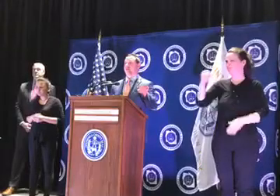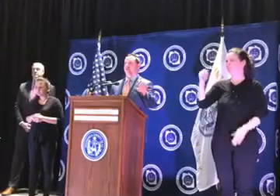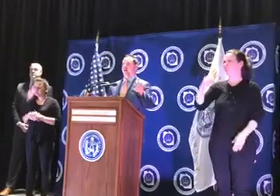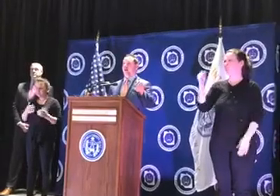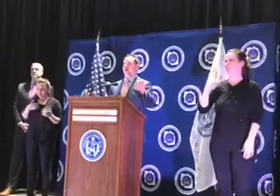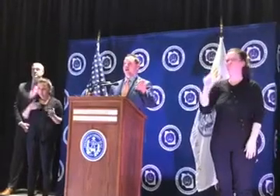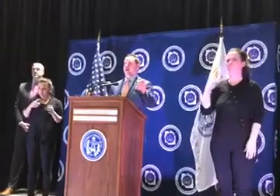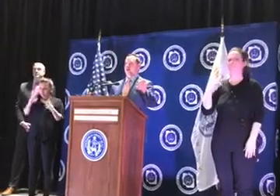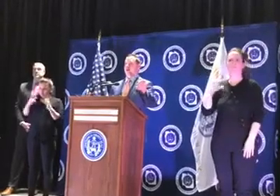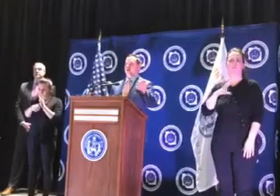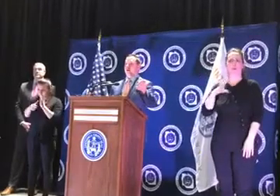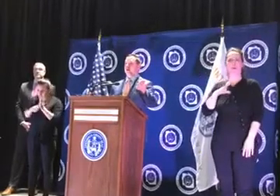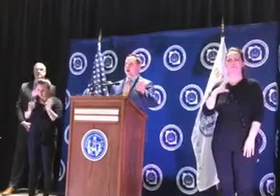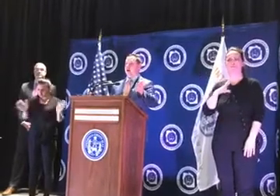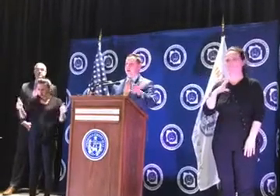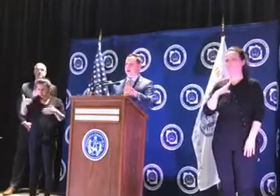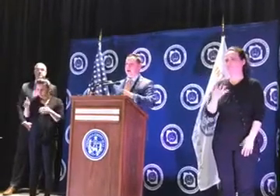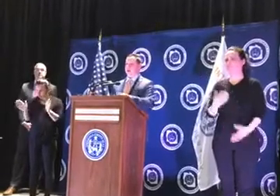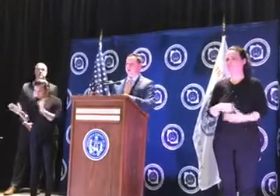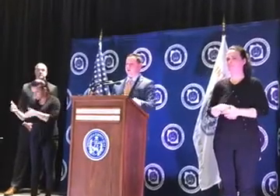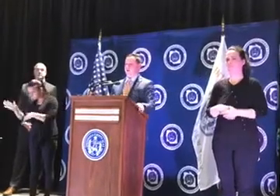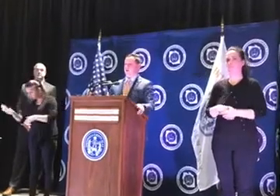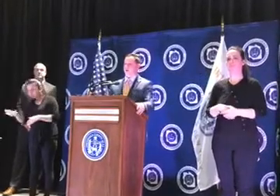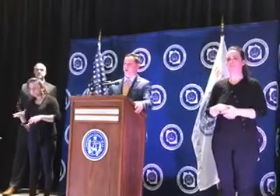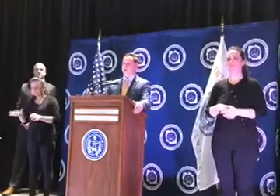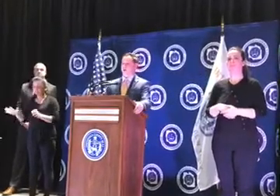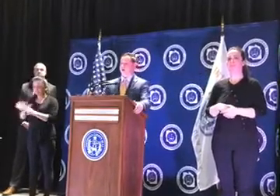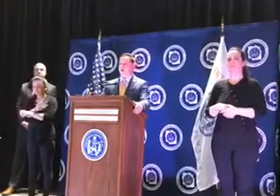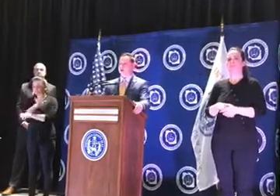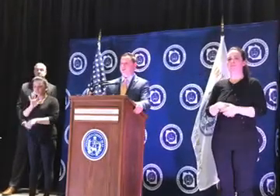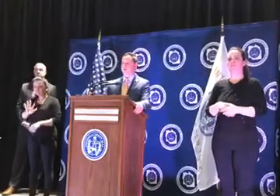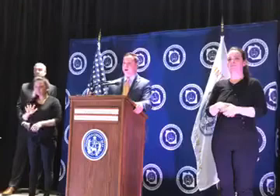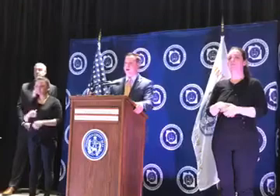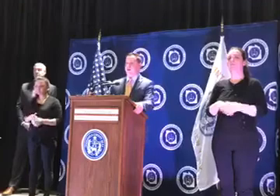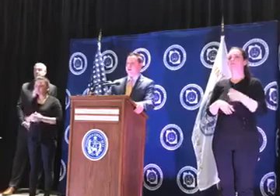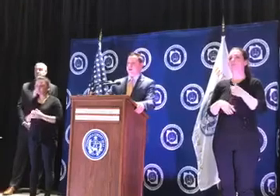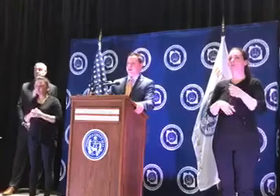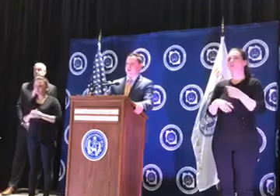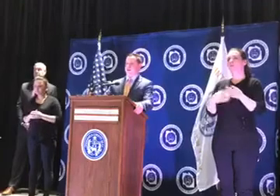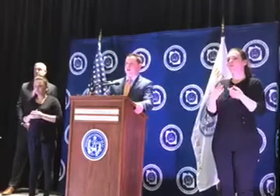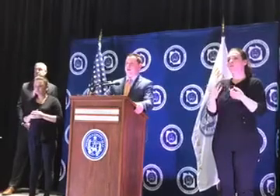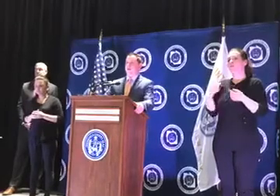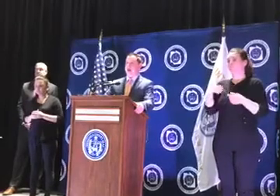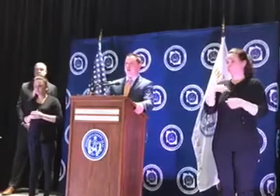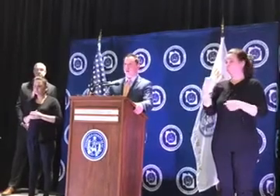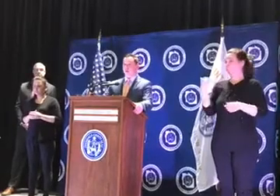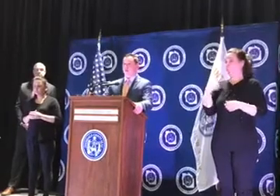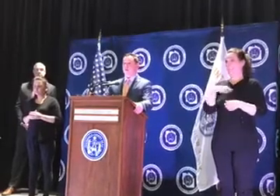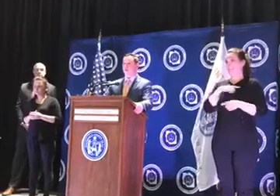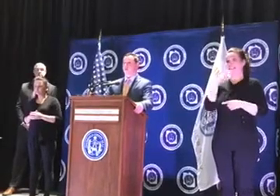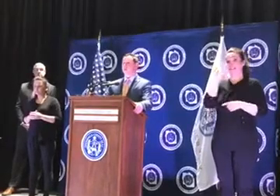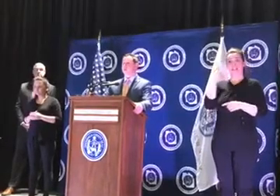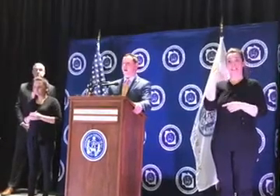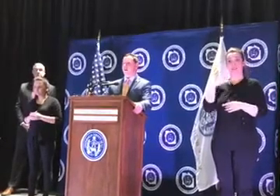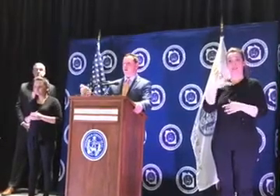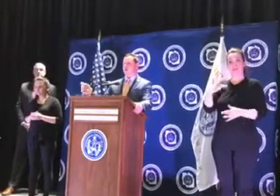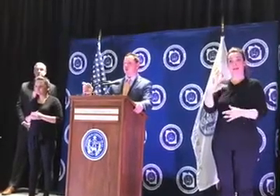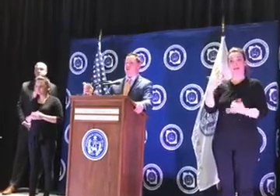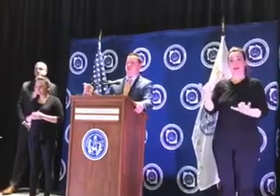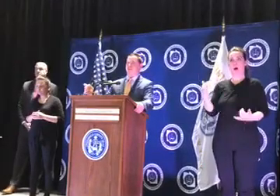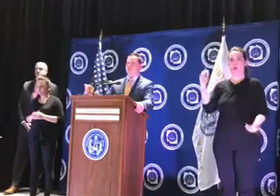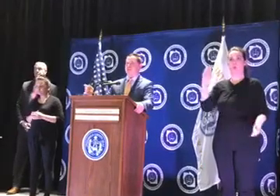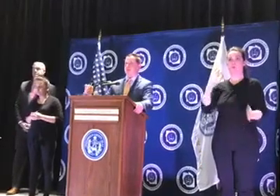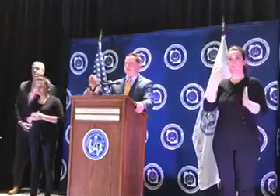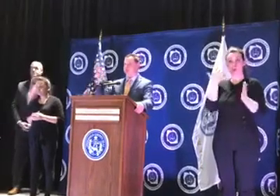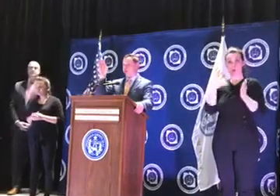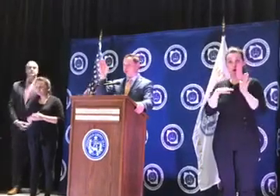seen a trend right now where it's been downward. We'll see how that holds up.